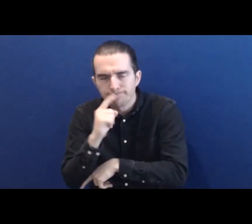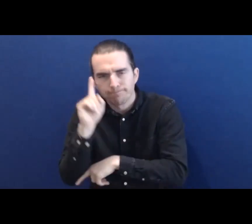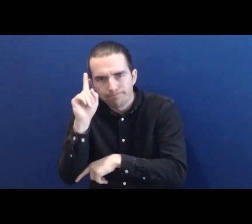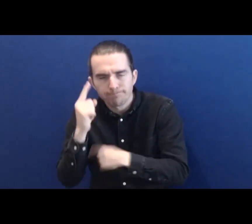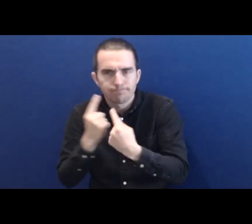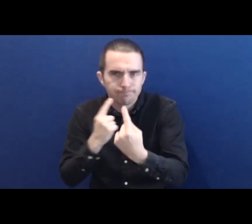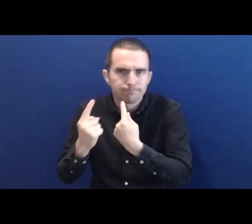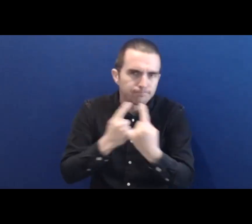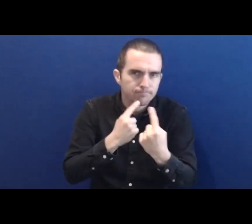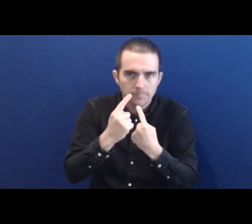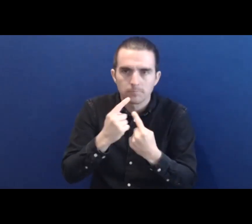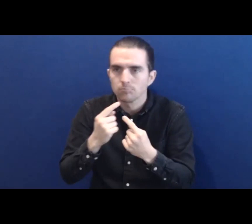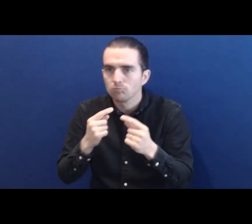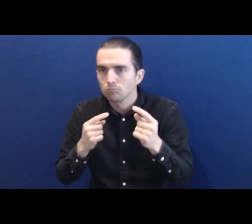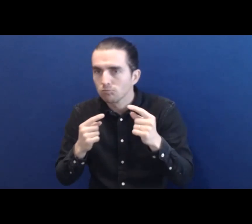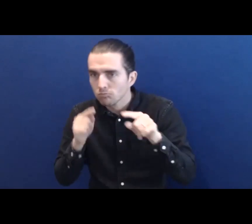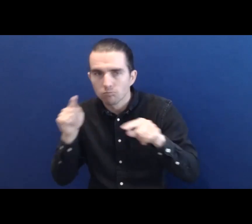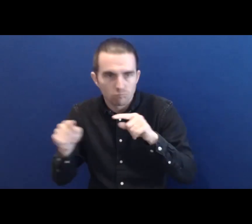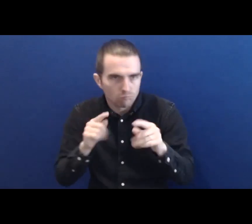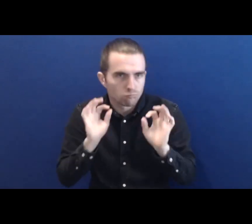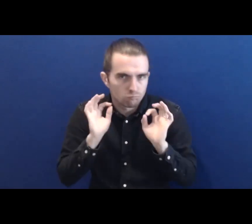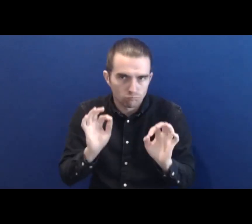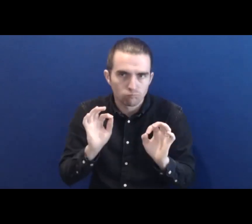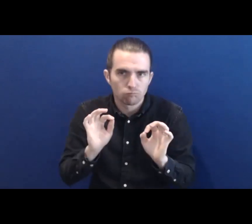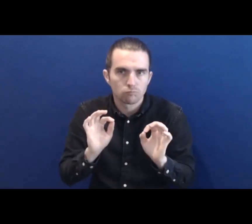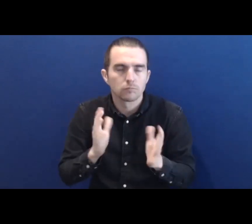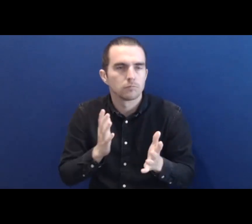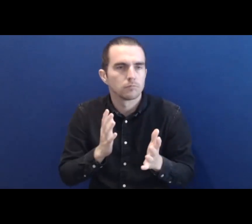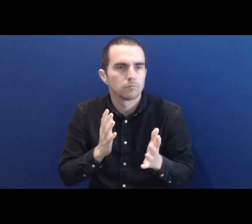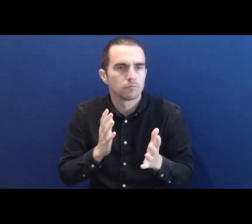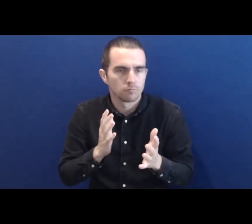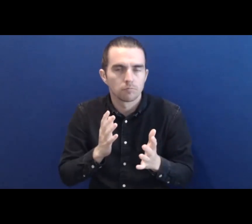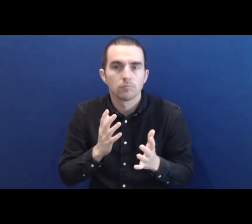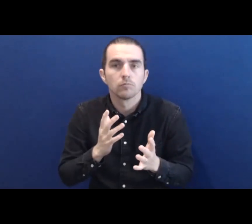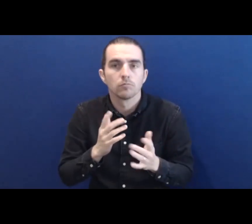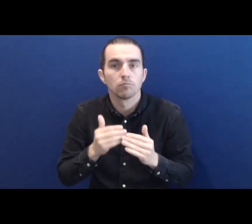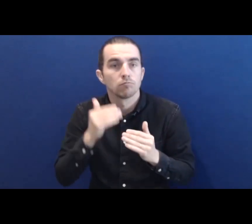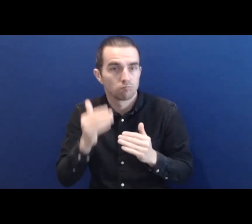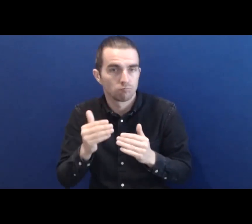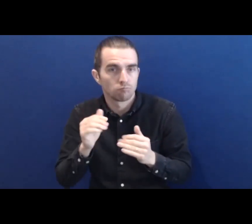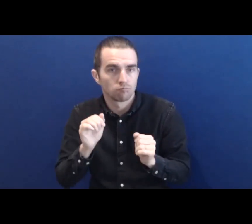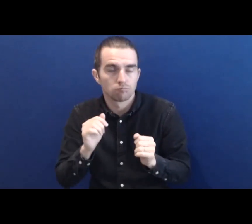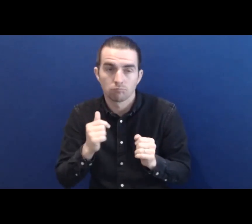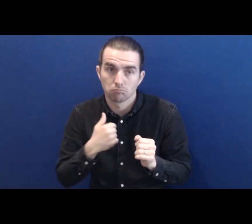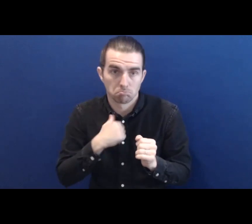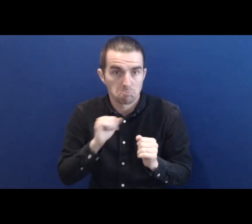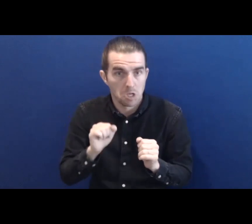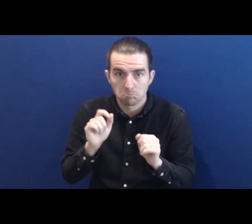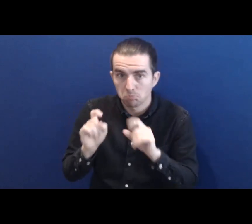through questions. So I'm very happy to introduce our speakers to